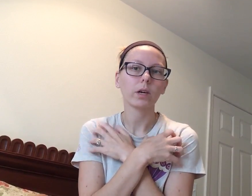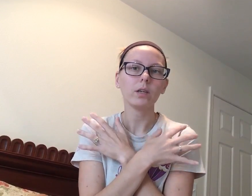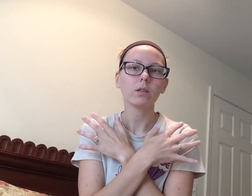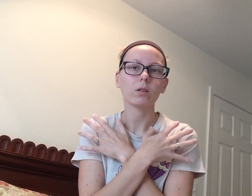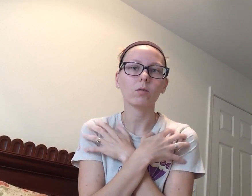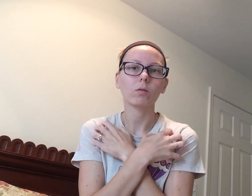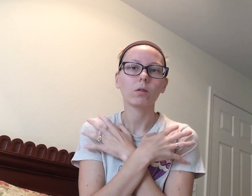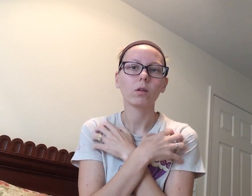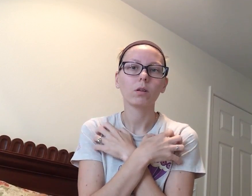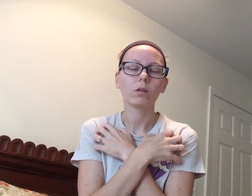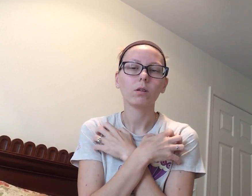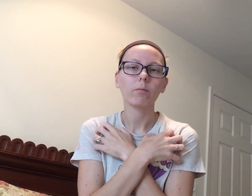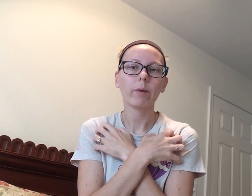okay? So, bear.